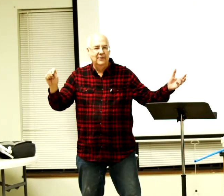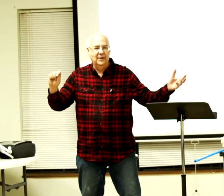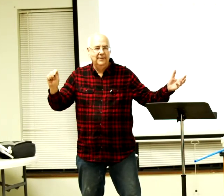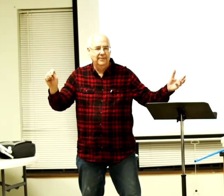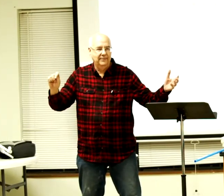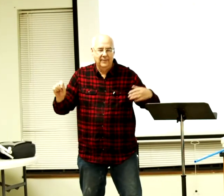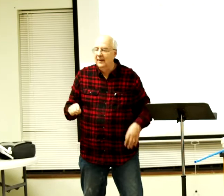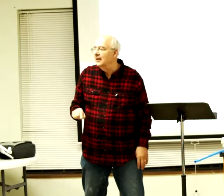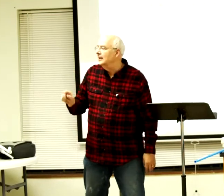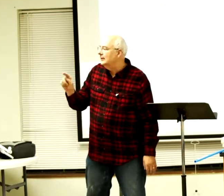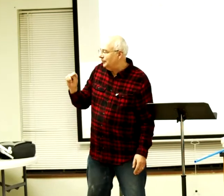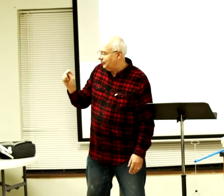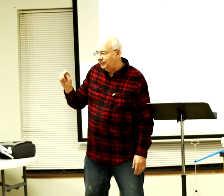okay?